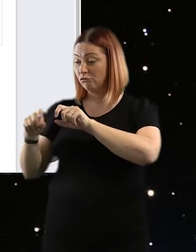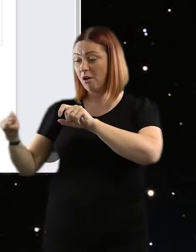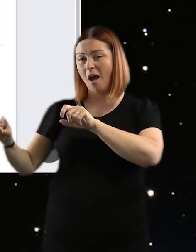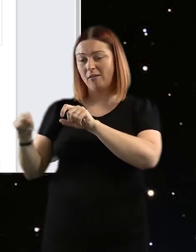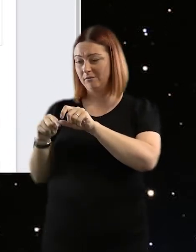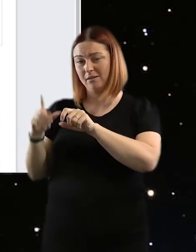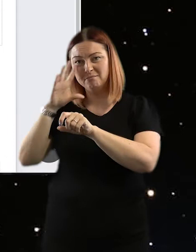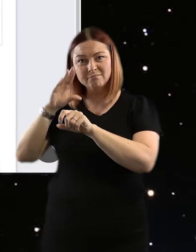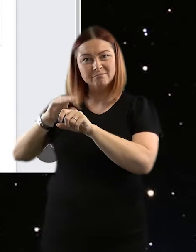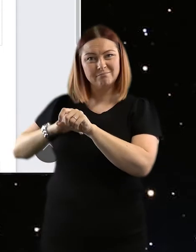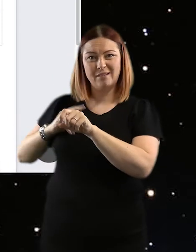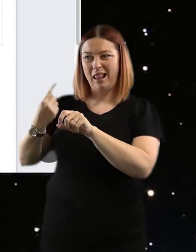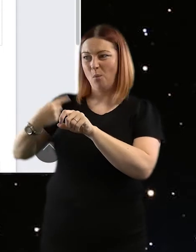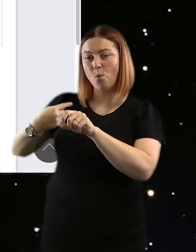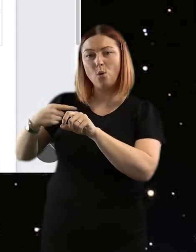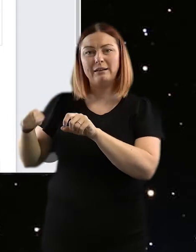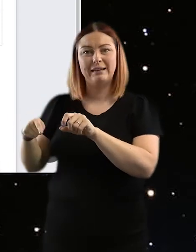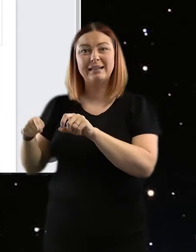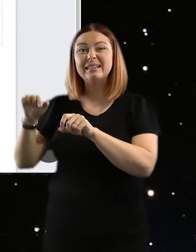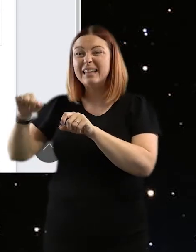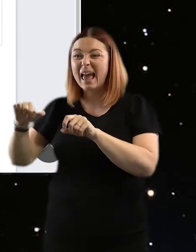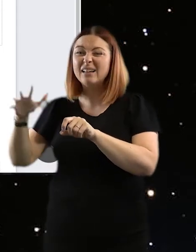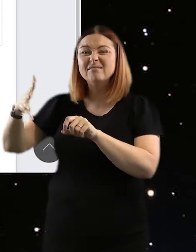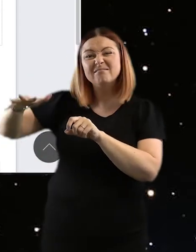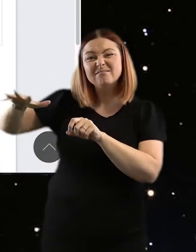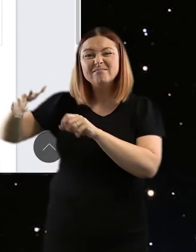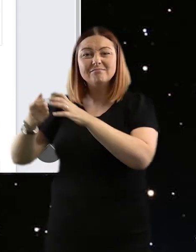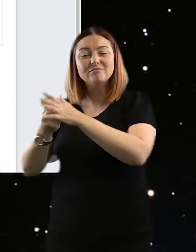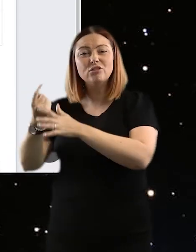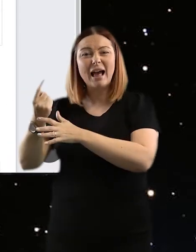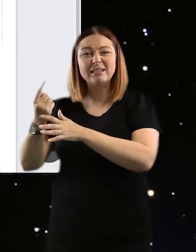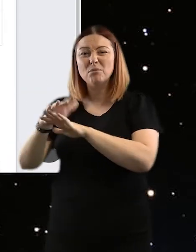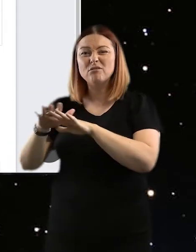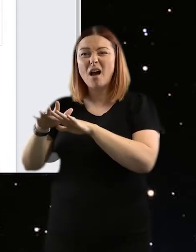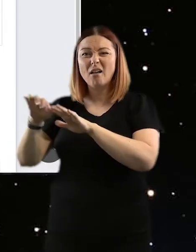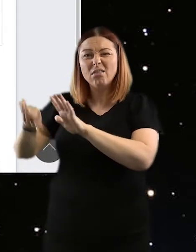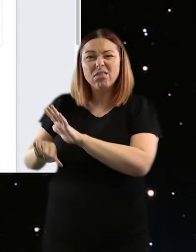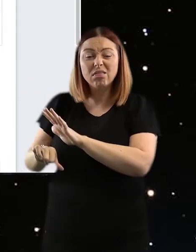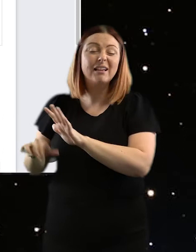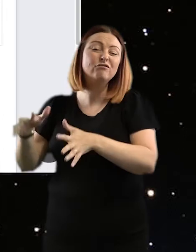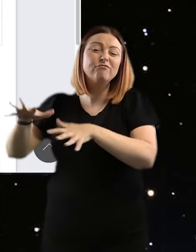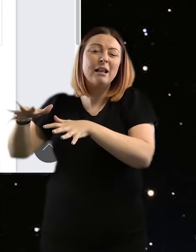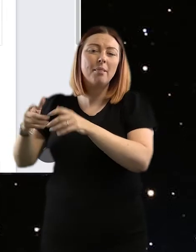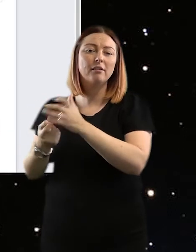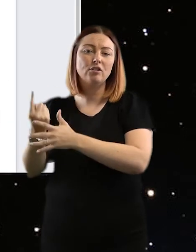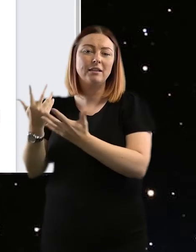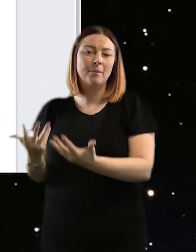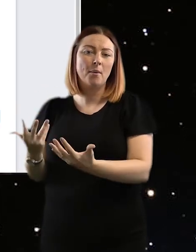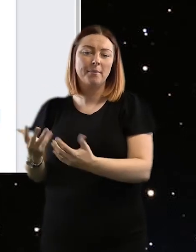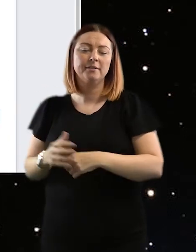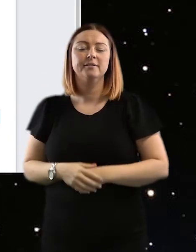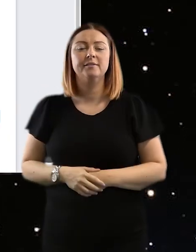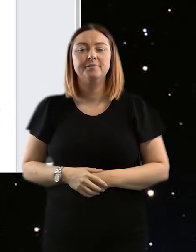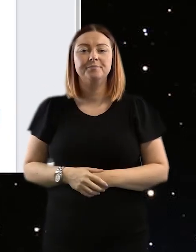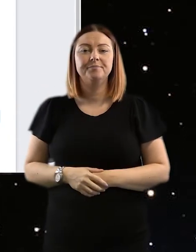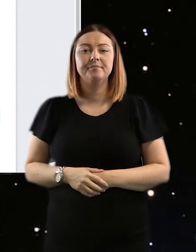warning that yes, it's not an excellent chance, but equally it's not poor. It's a sort of reasonable chance at the moment. So because